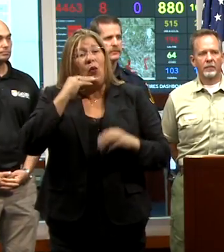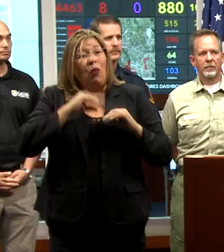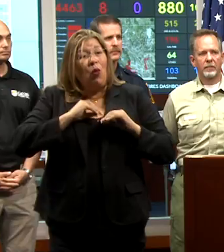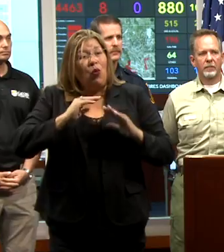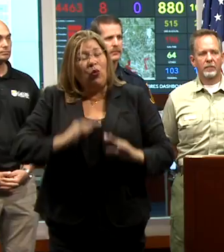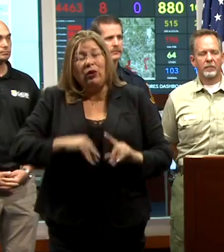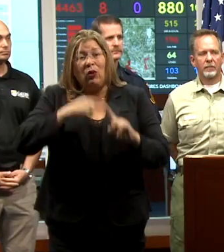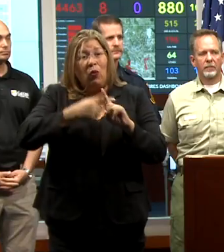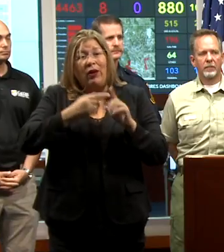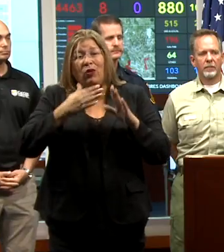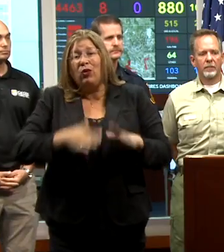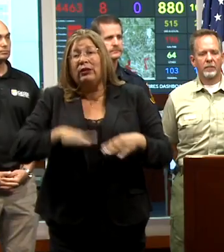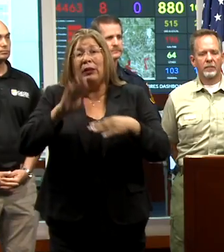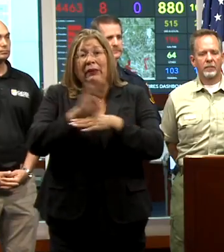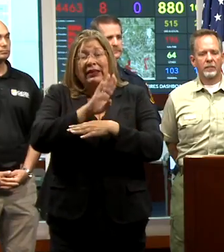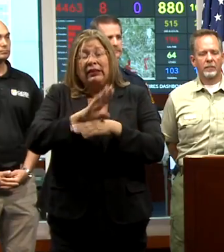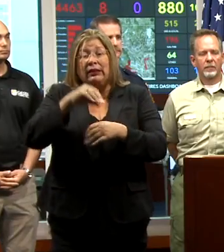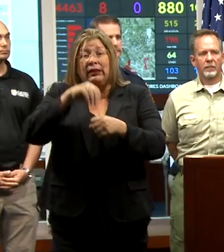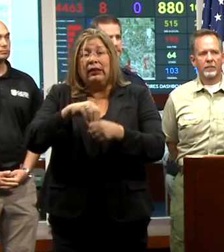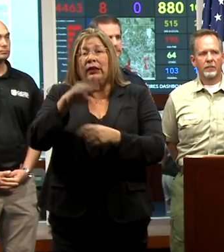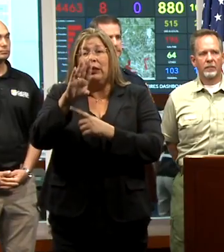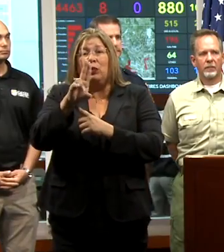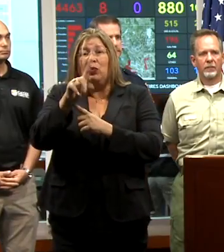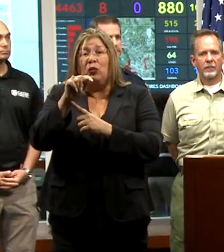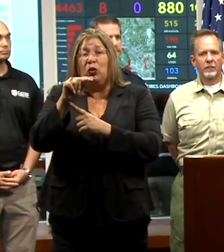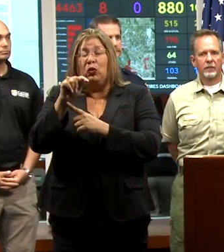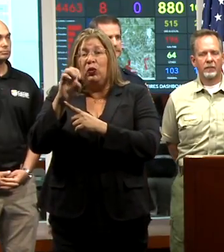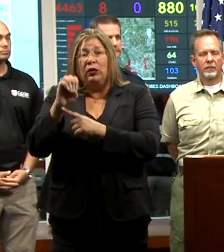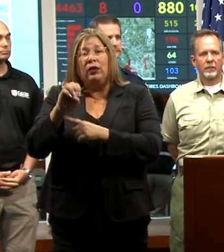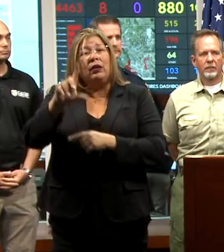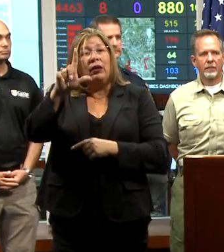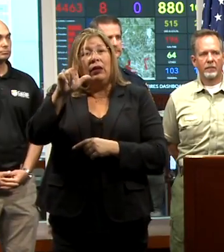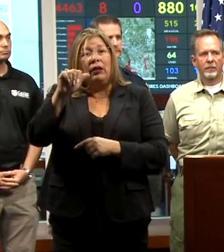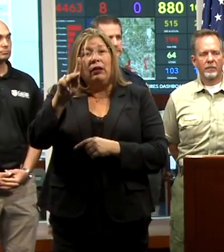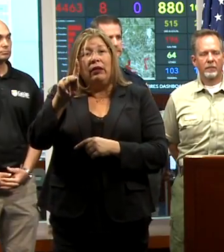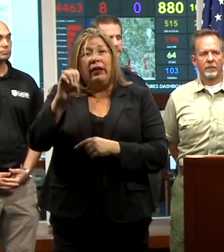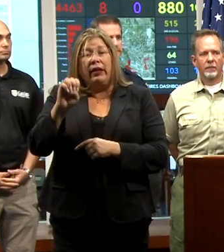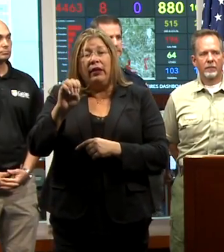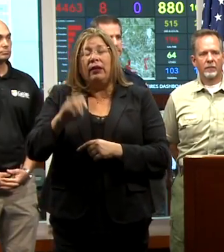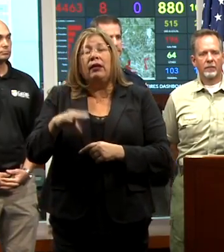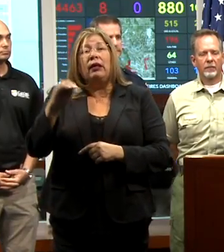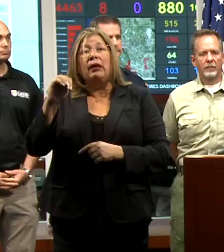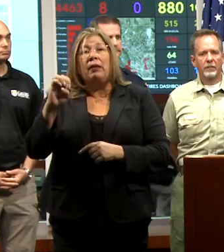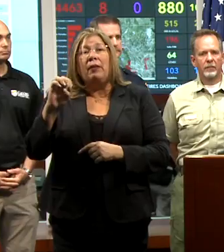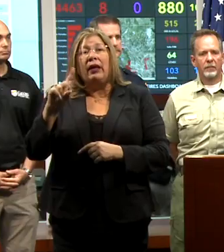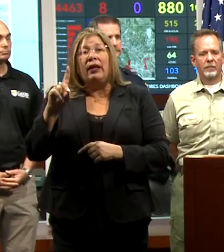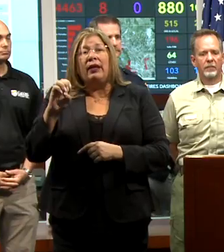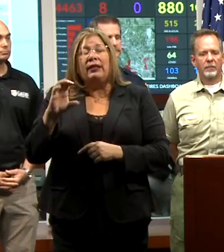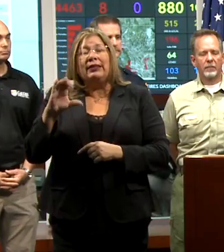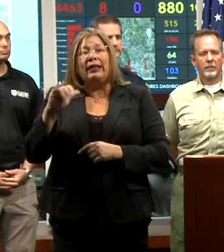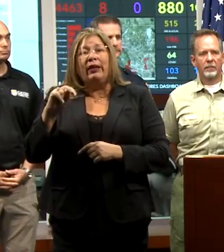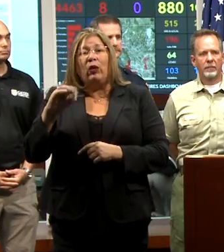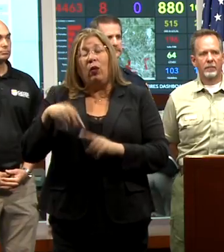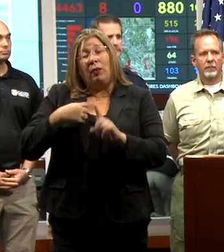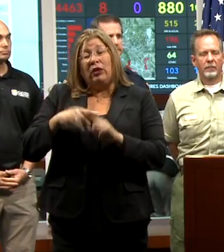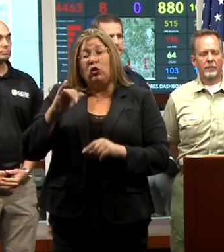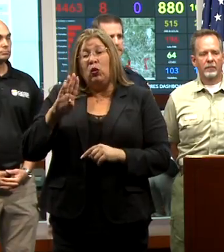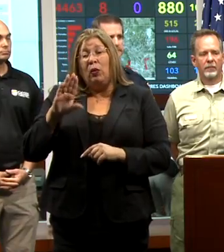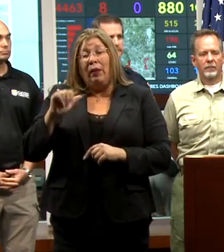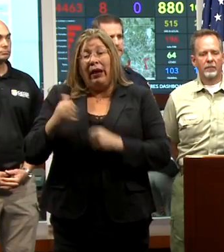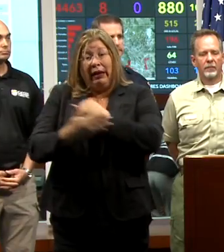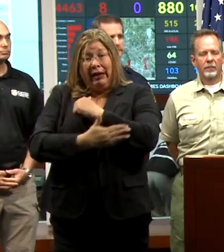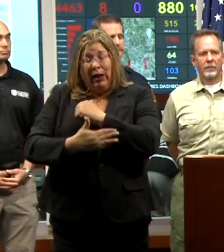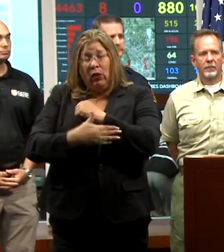and businesses in Butte, Lake, Mendocino, and Yuba counties who